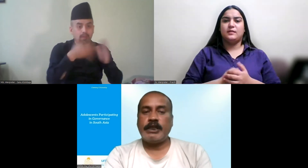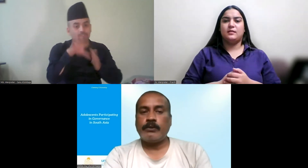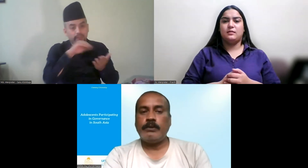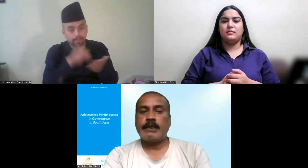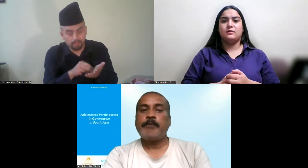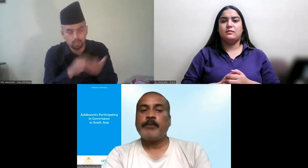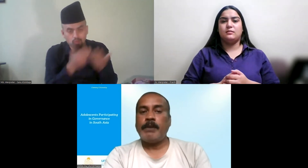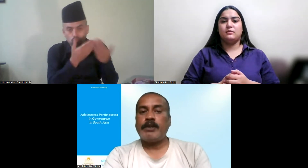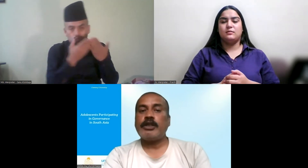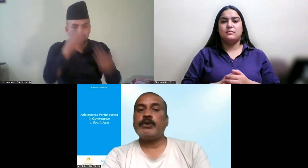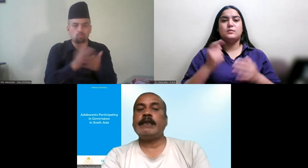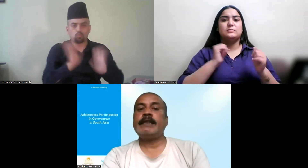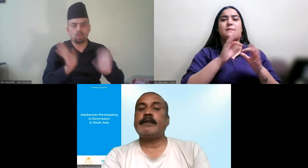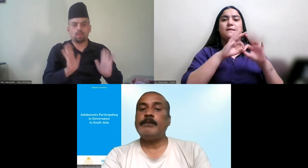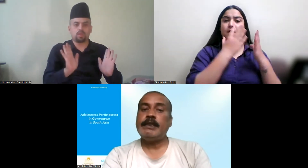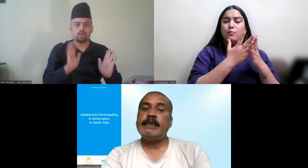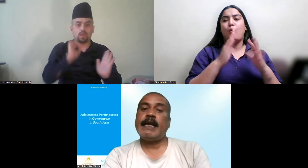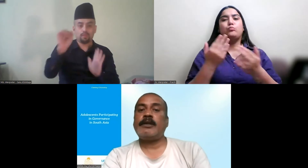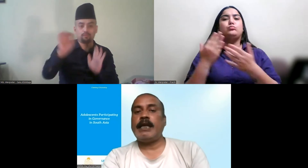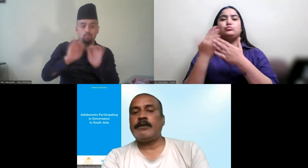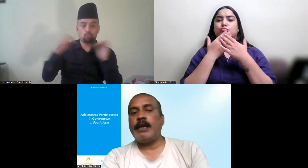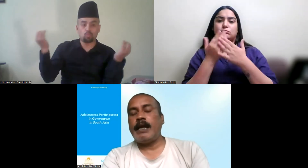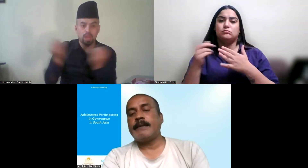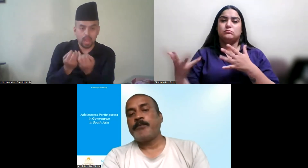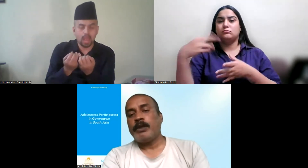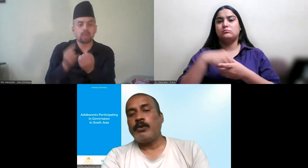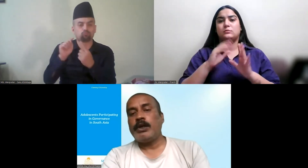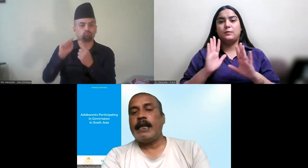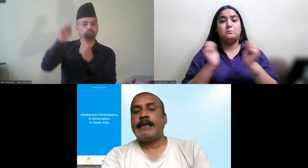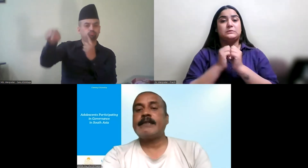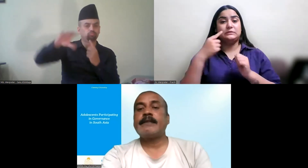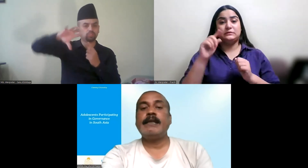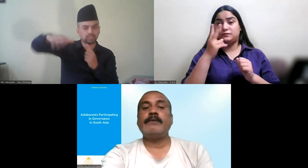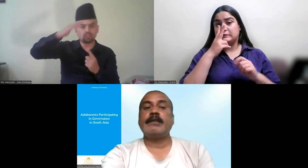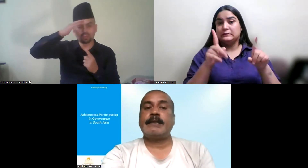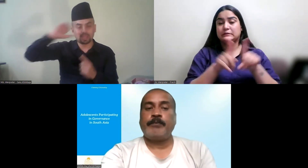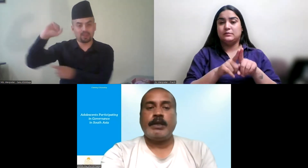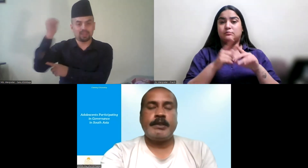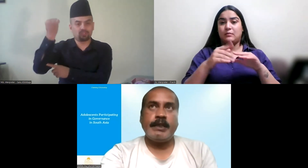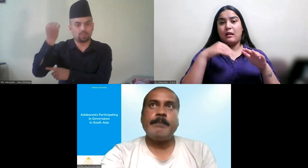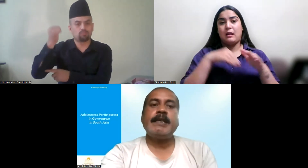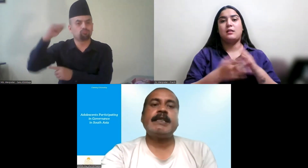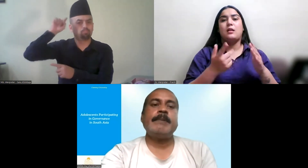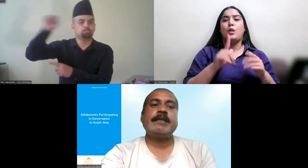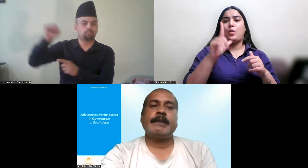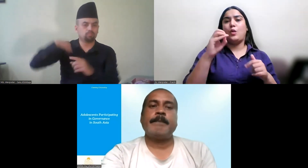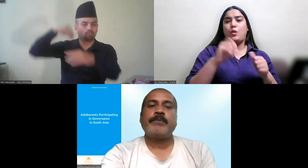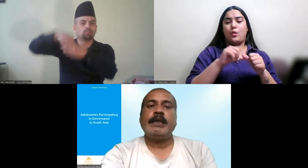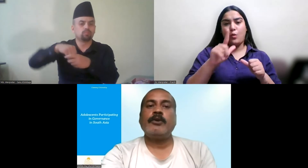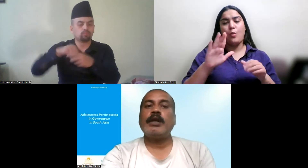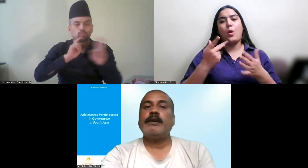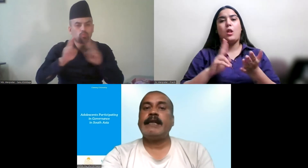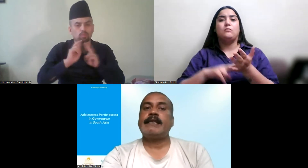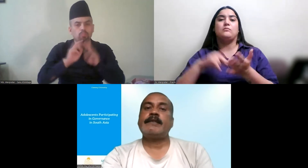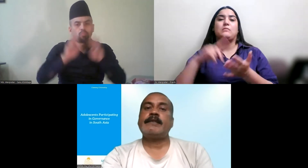or schools, but also in their communities as well as local and national levels. Children participation in